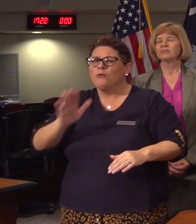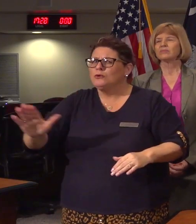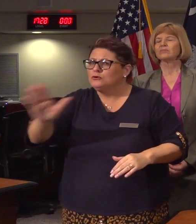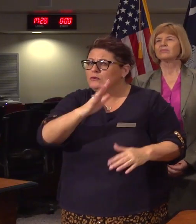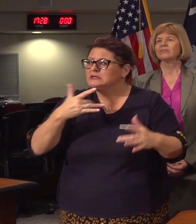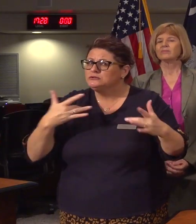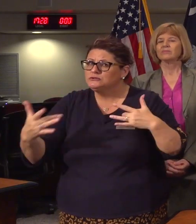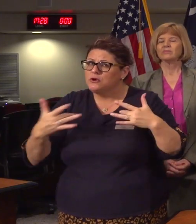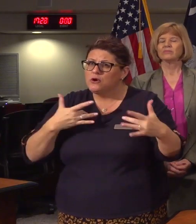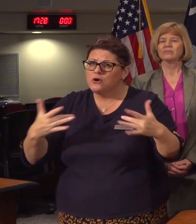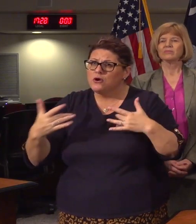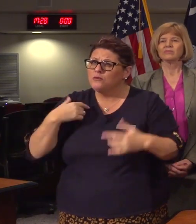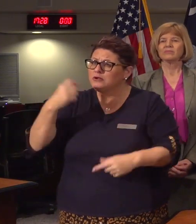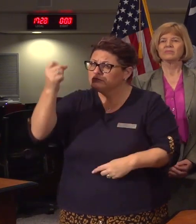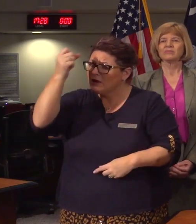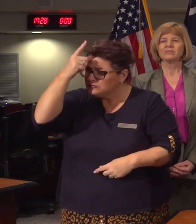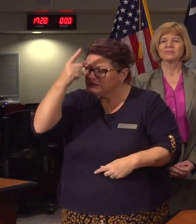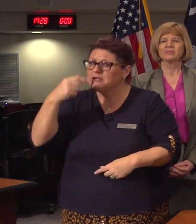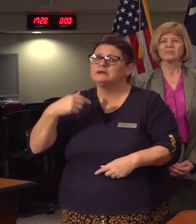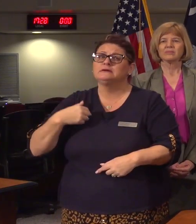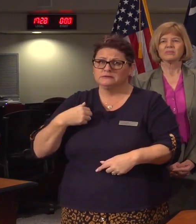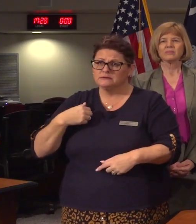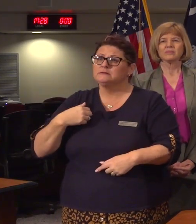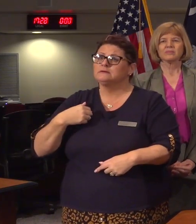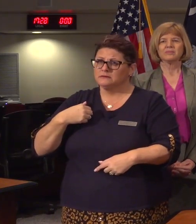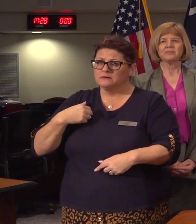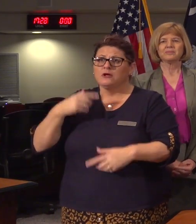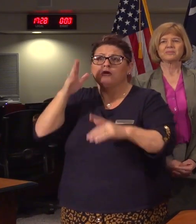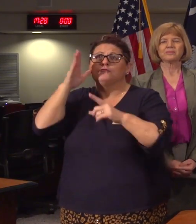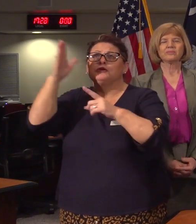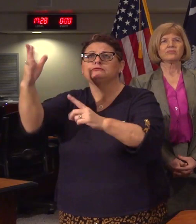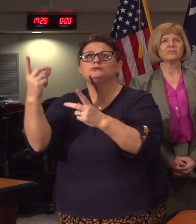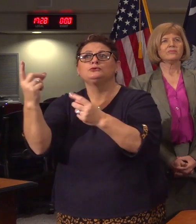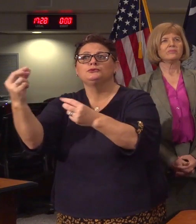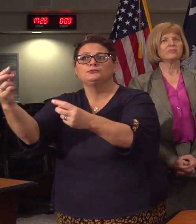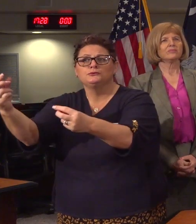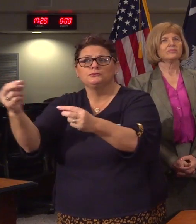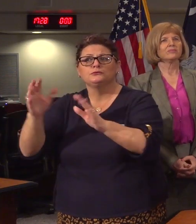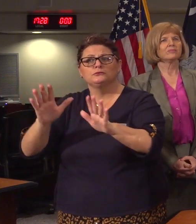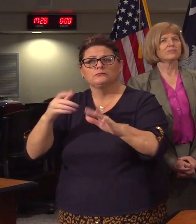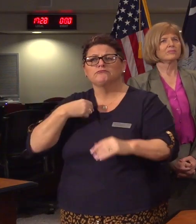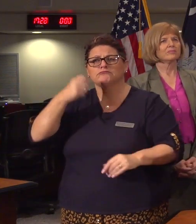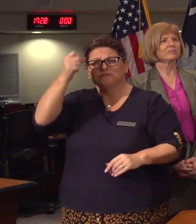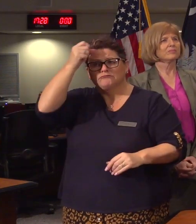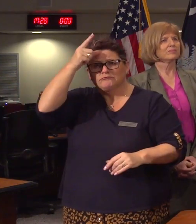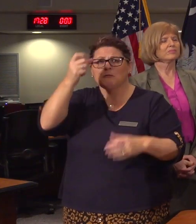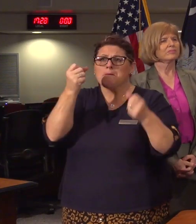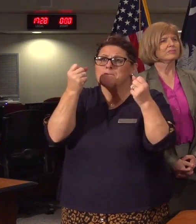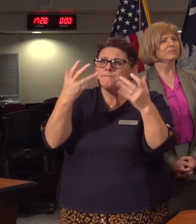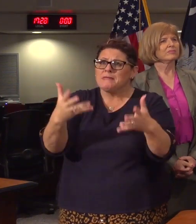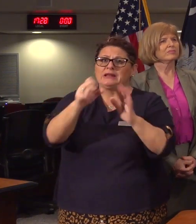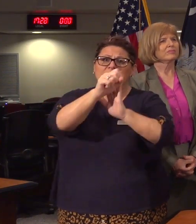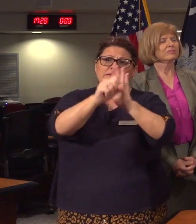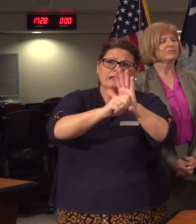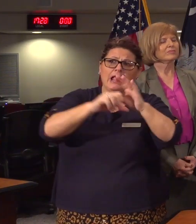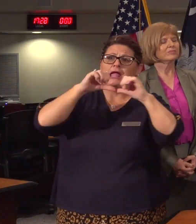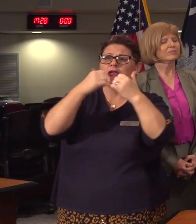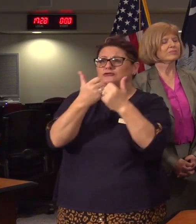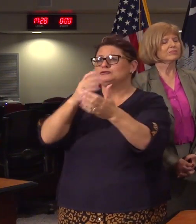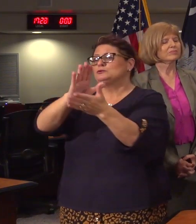concerned about what impact this virus may have on future operations of many of our institutions, including our